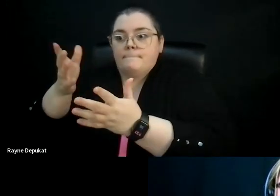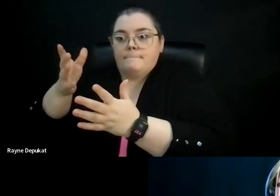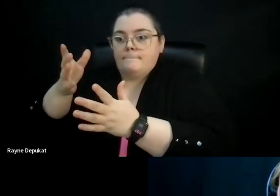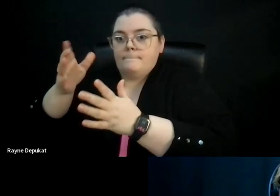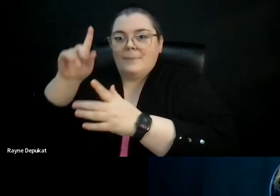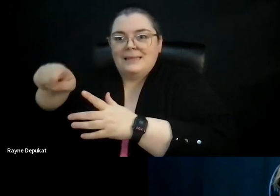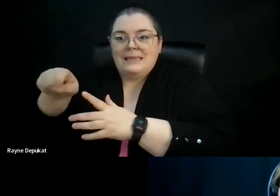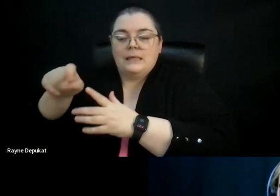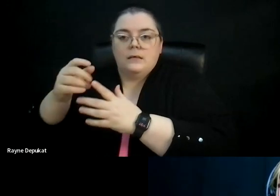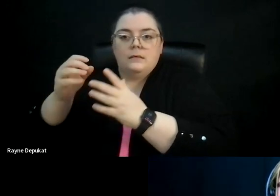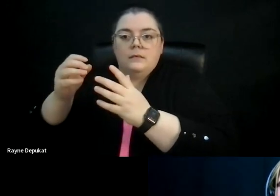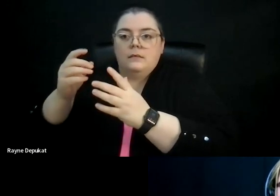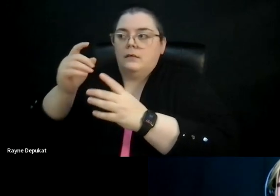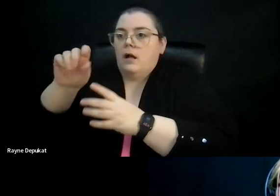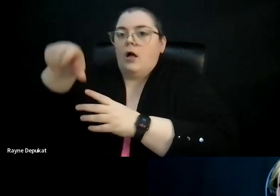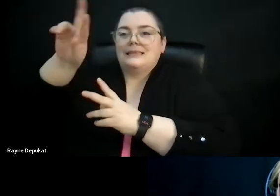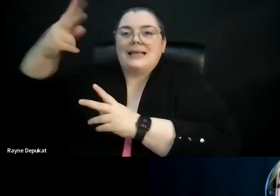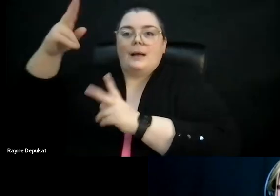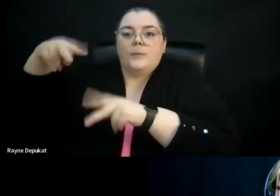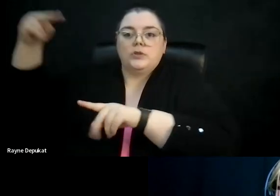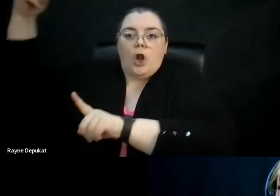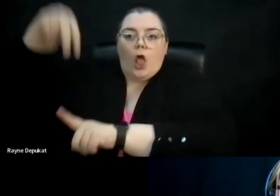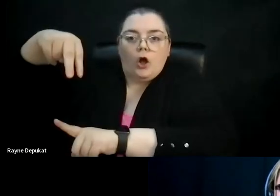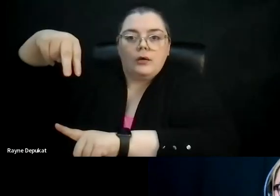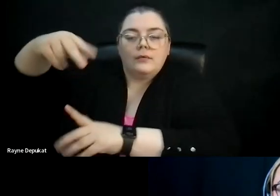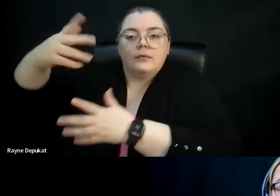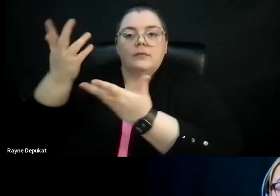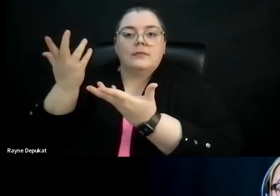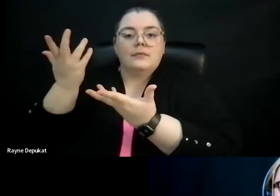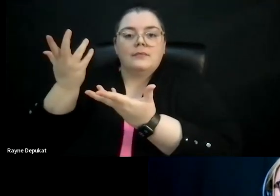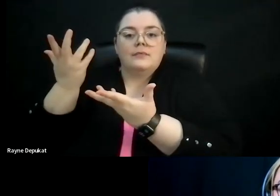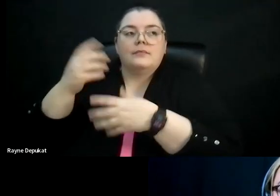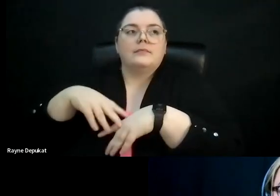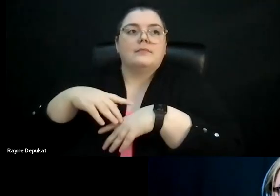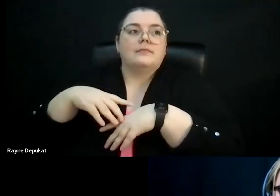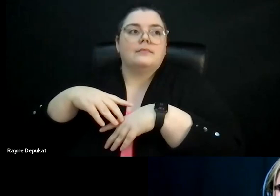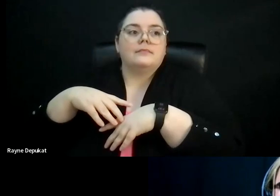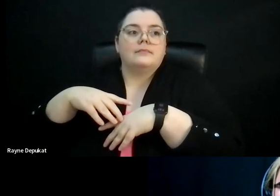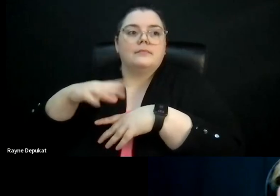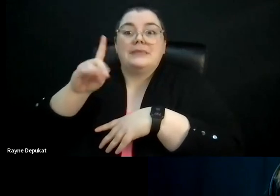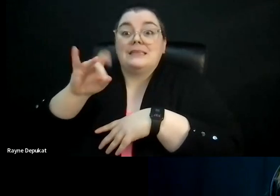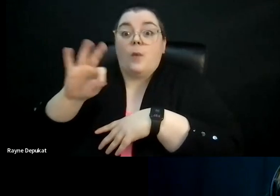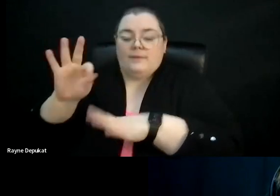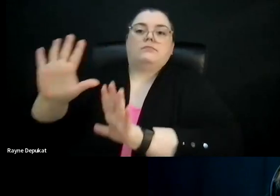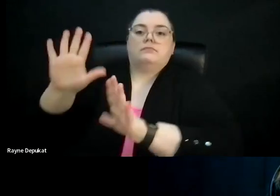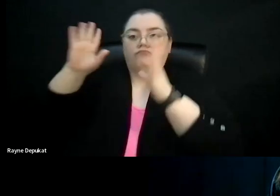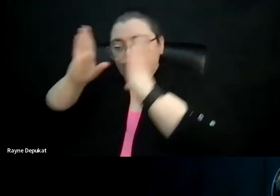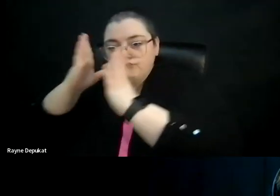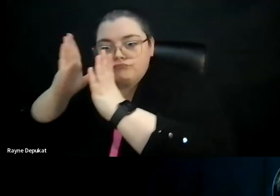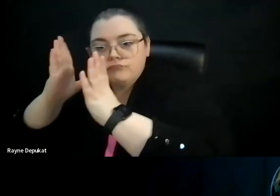urgent? Is this severe? Is this immediate? You need a second person to look at this request, the dynamics of it. The DCYF,